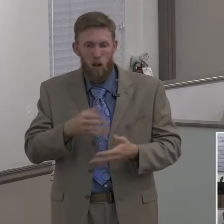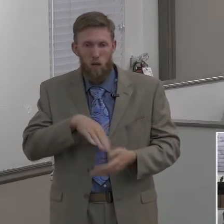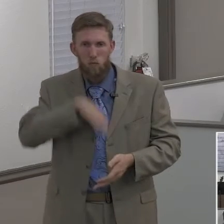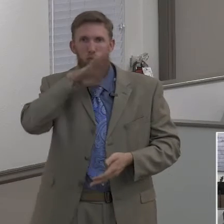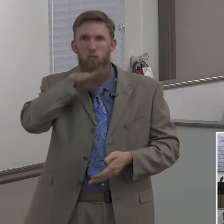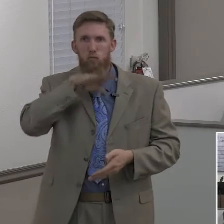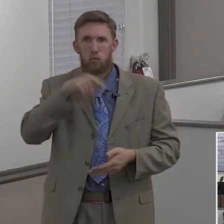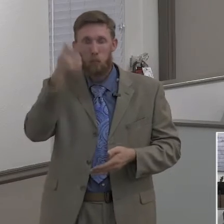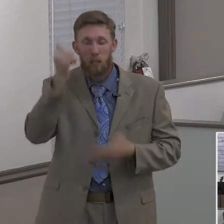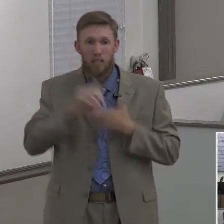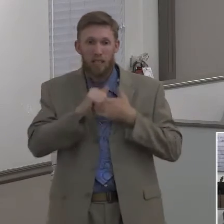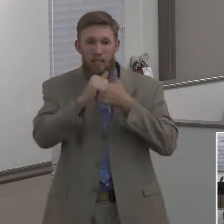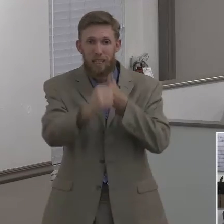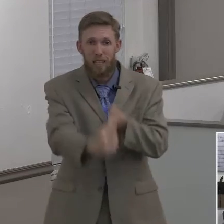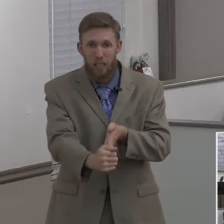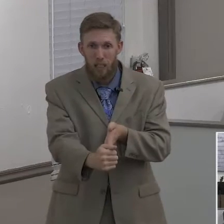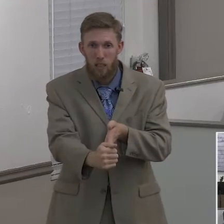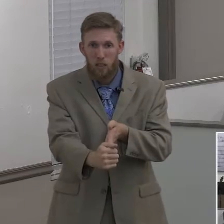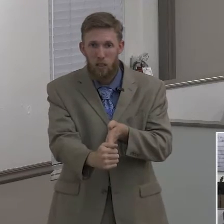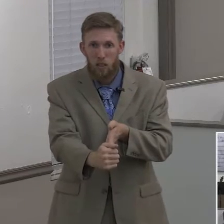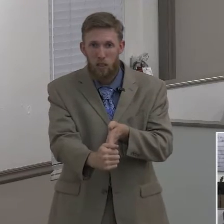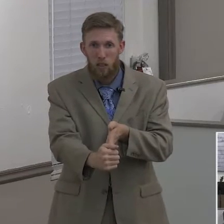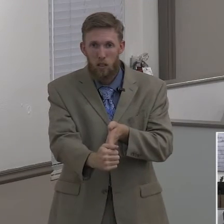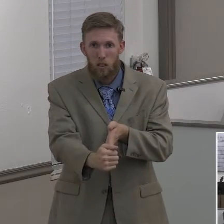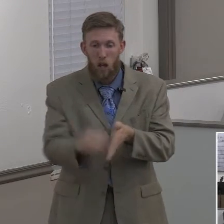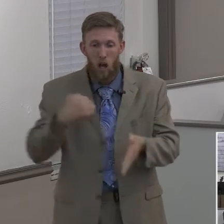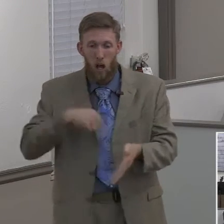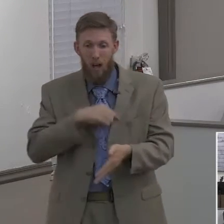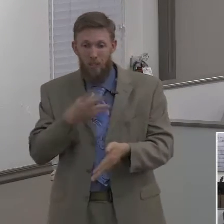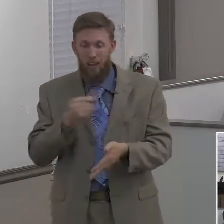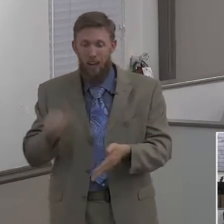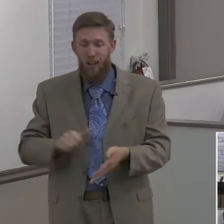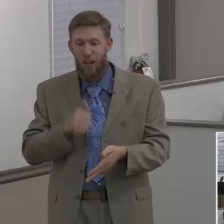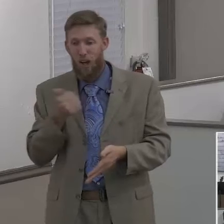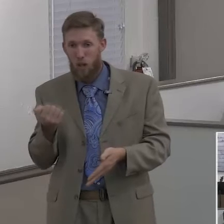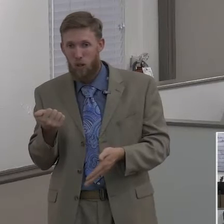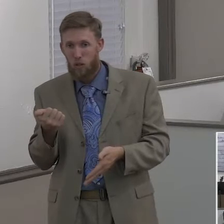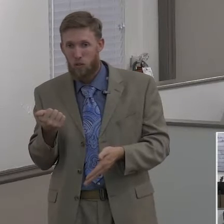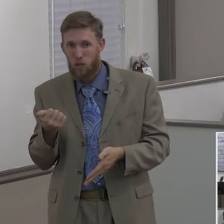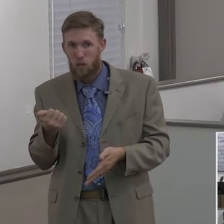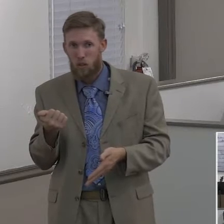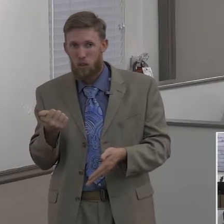to others. I want you to hear what I just said.